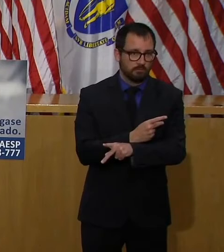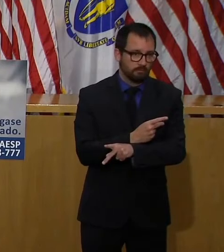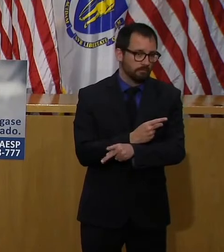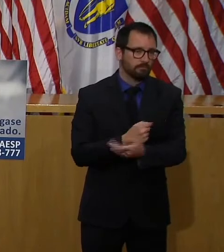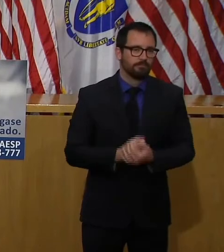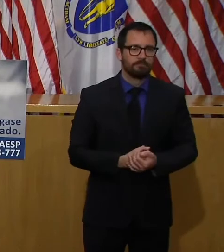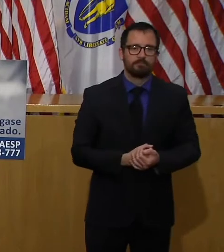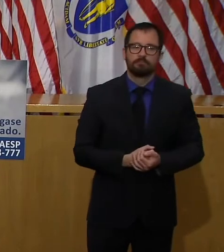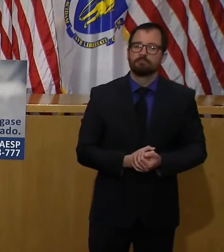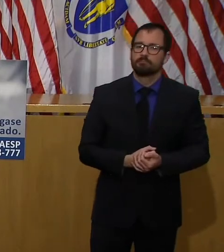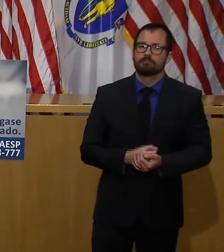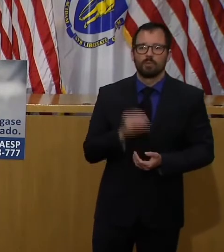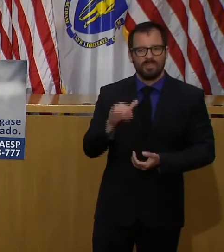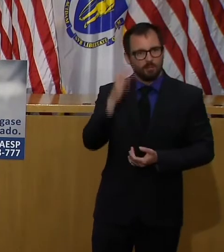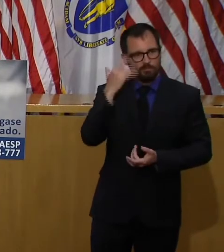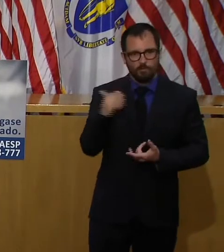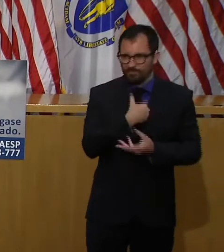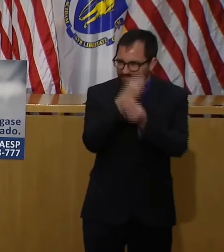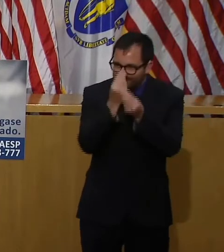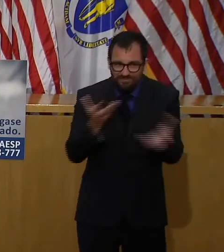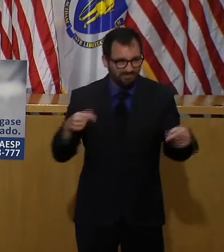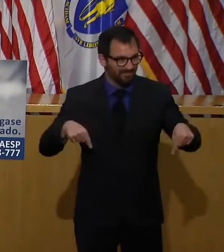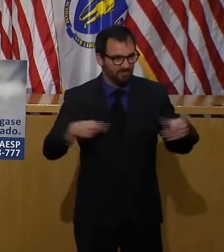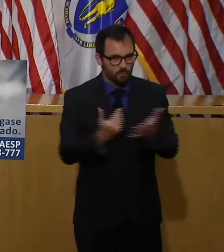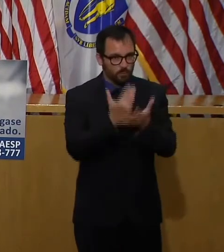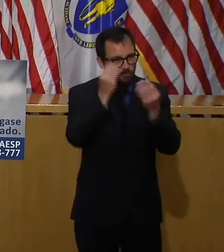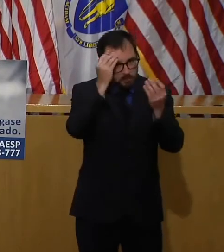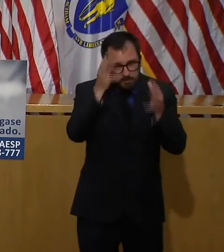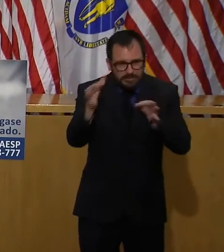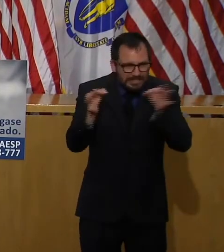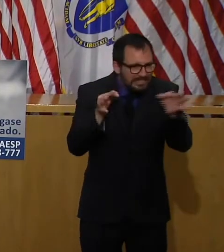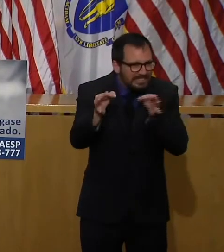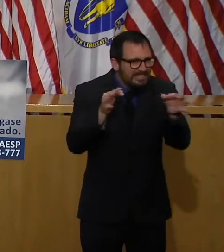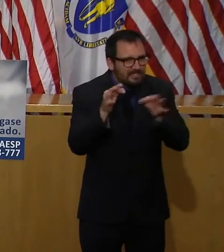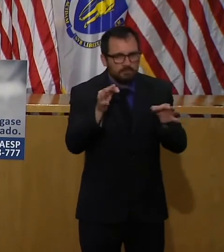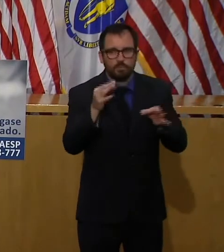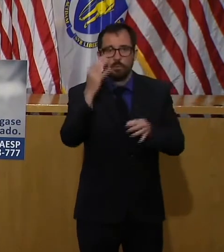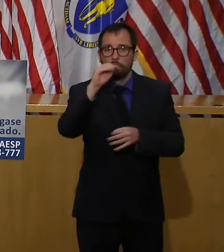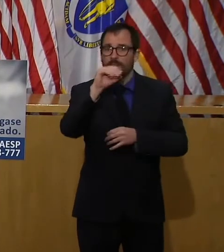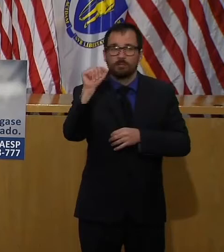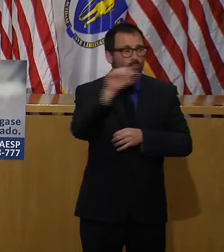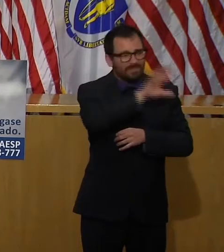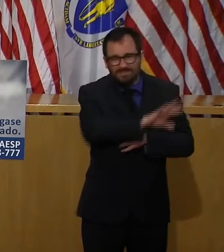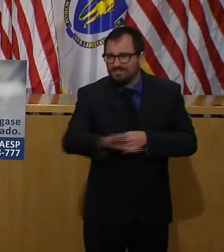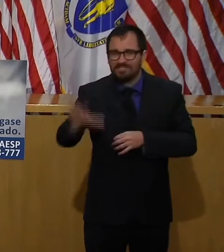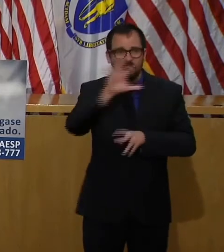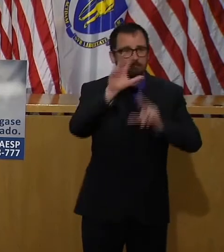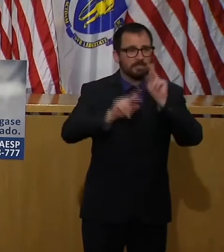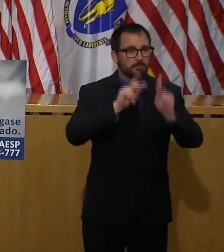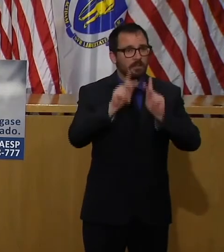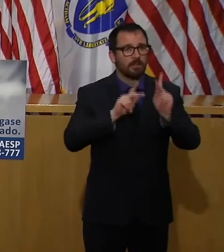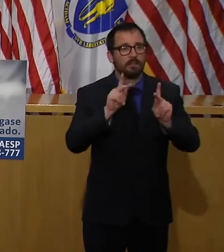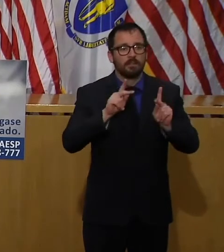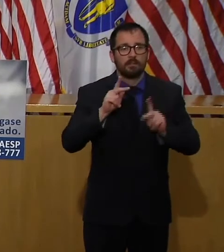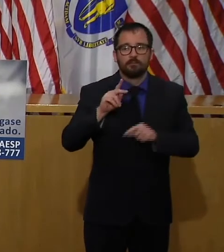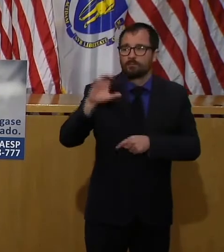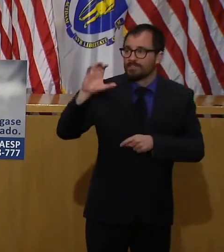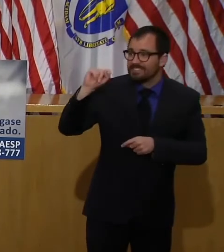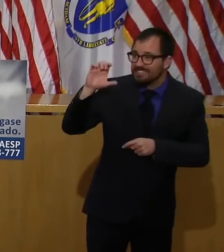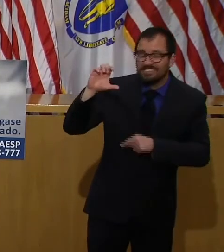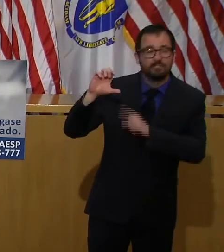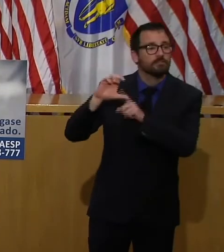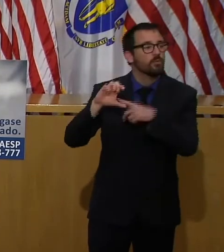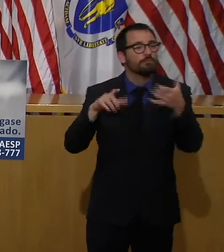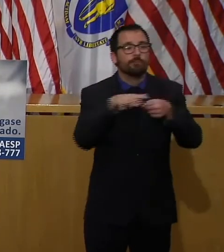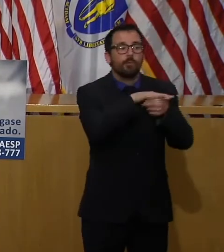to answer the call when the CTC or local Board of Health calls. Answer the call, stop the virus, is the